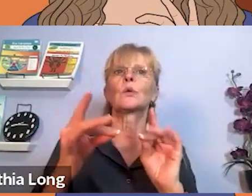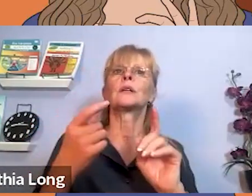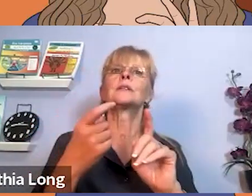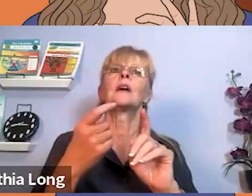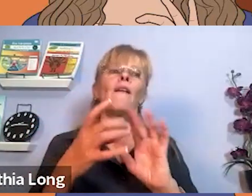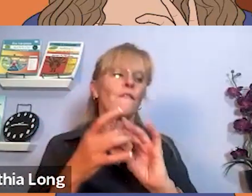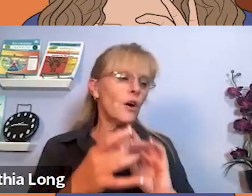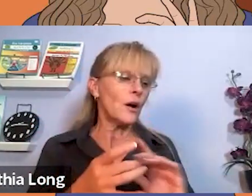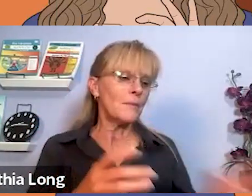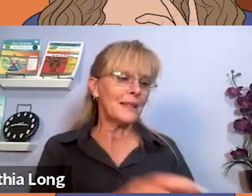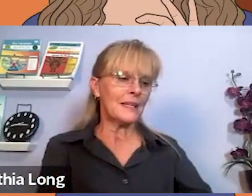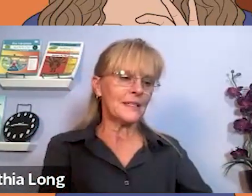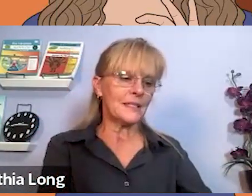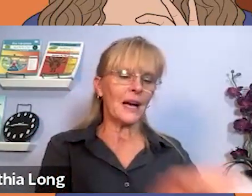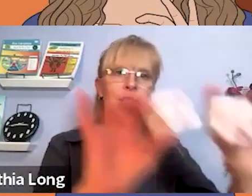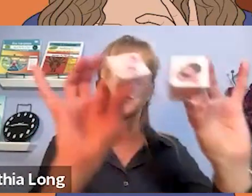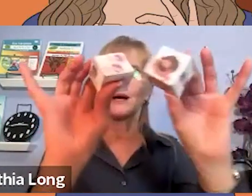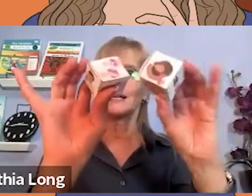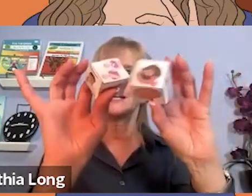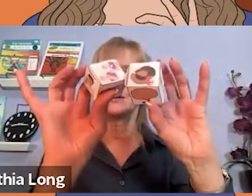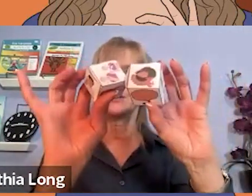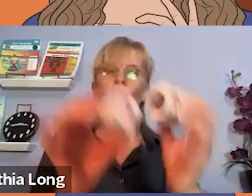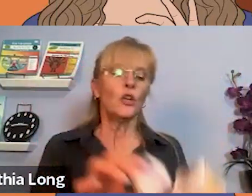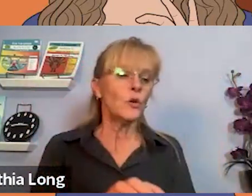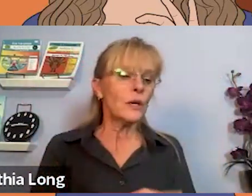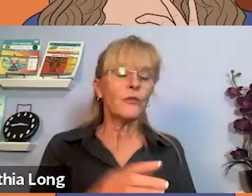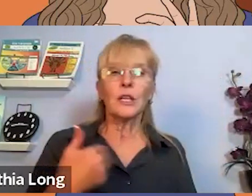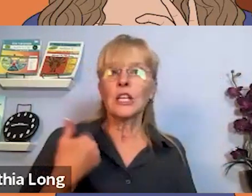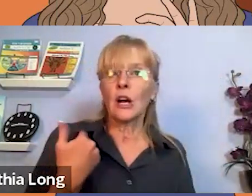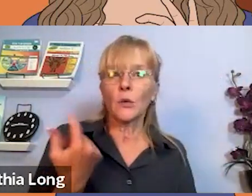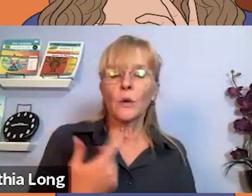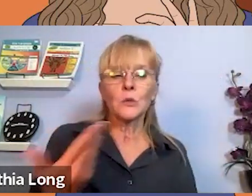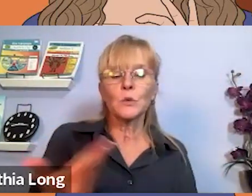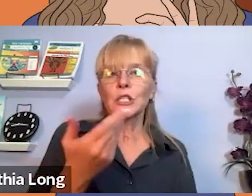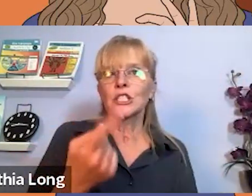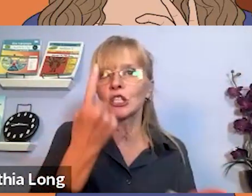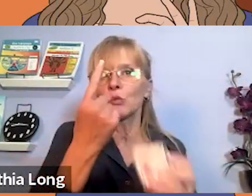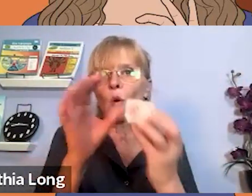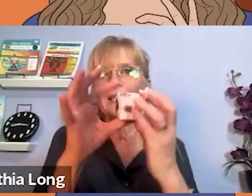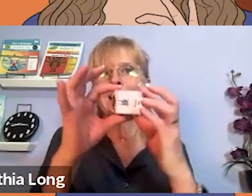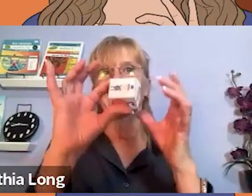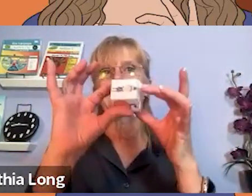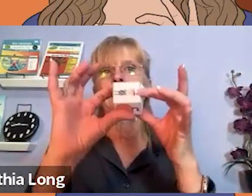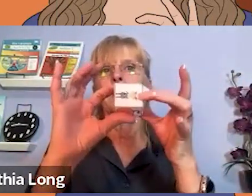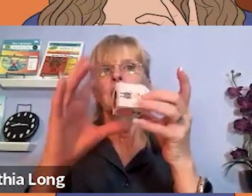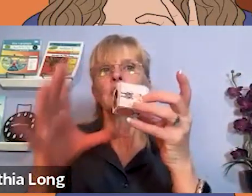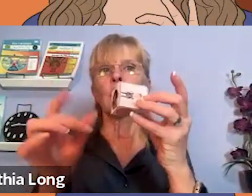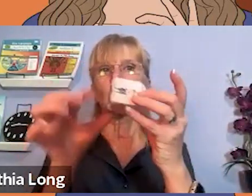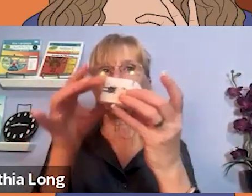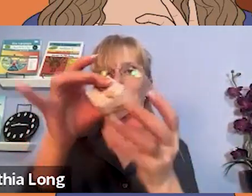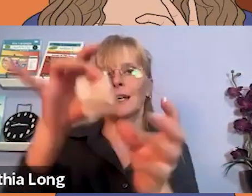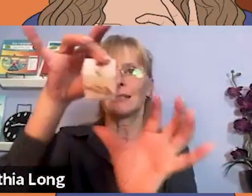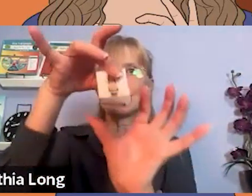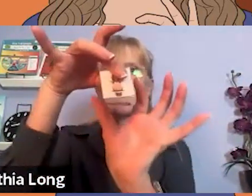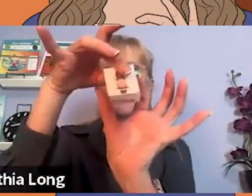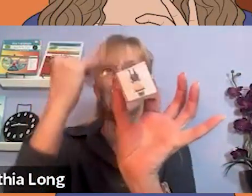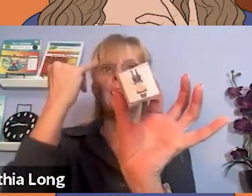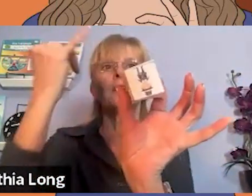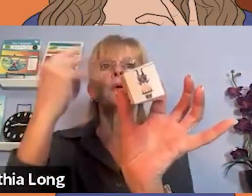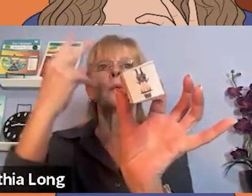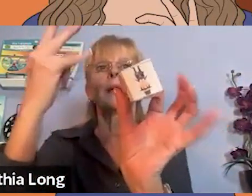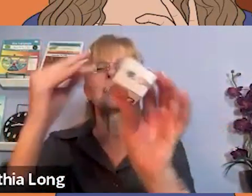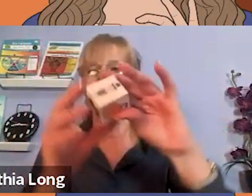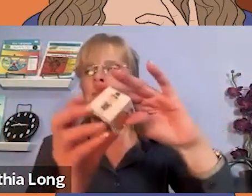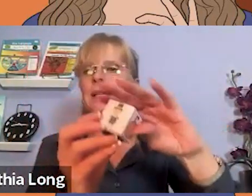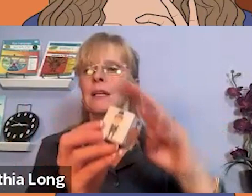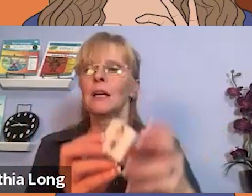own stories from these dice right here. You can, for the younger ones, we suggest one dice. Start with this and